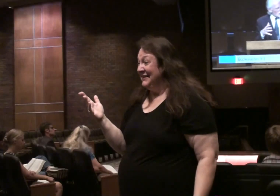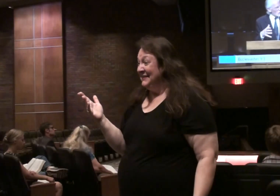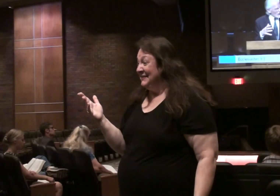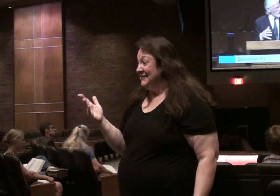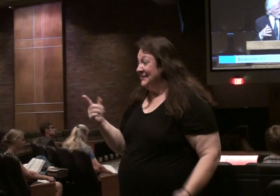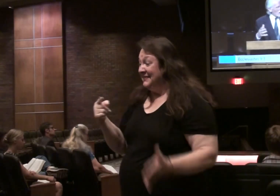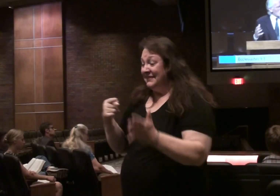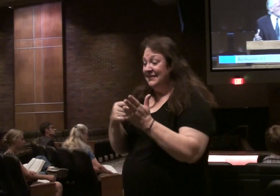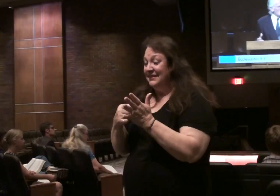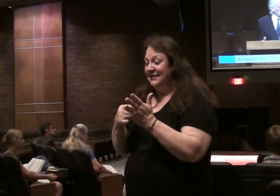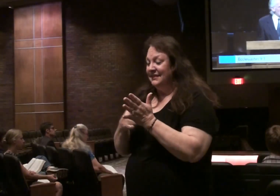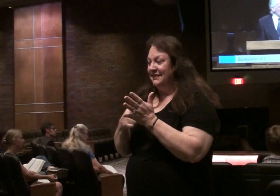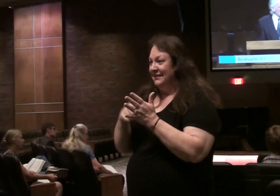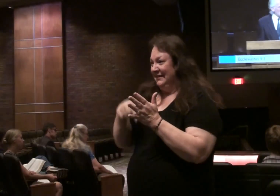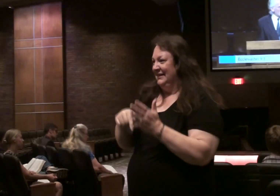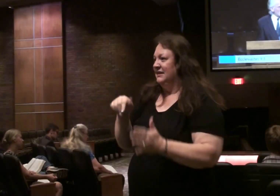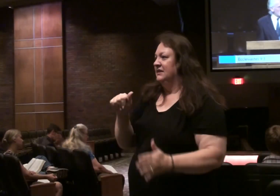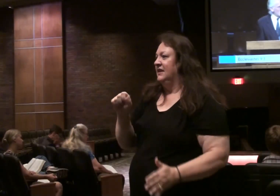This is the asylum.